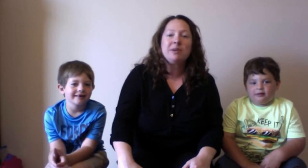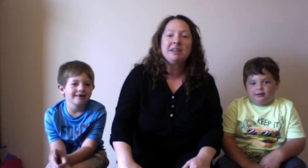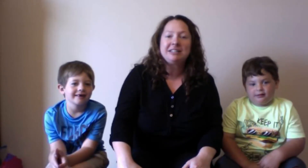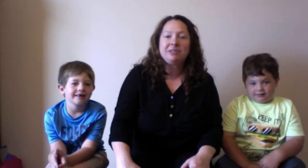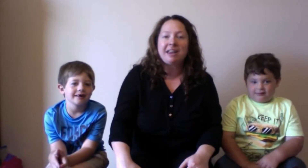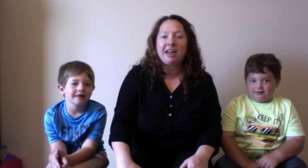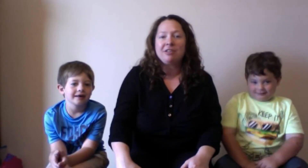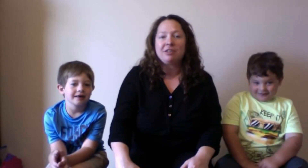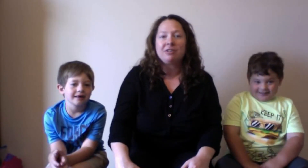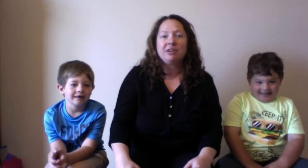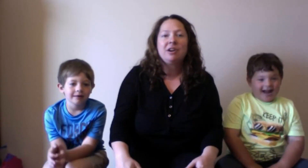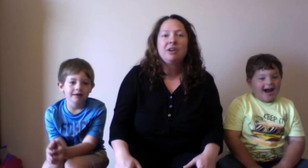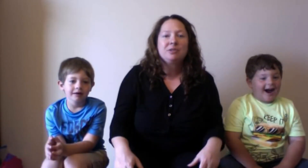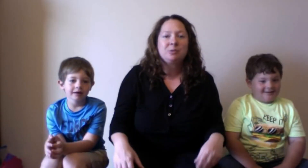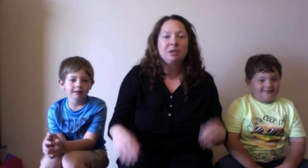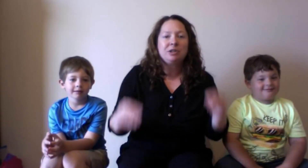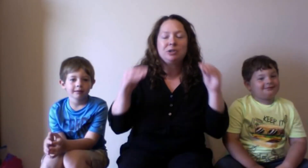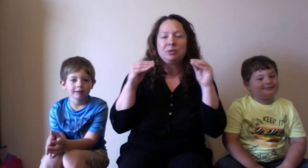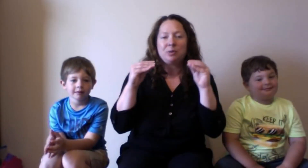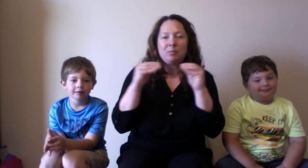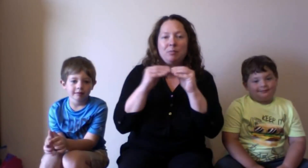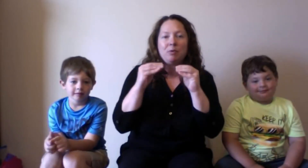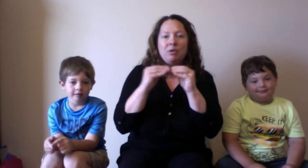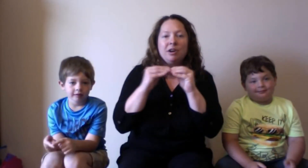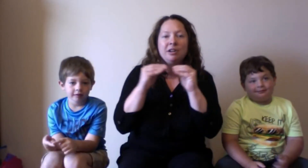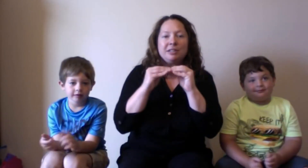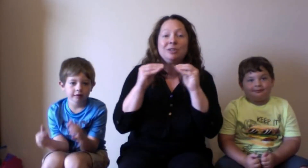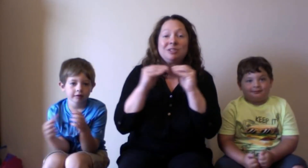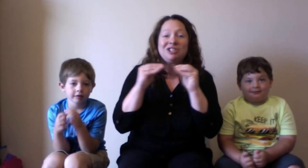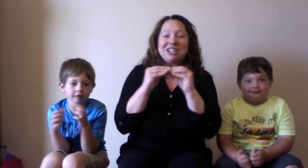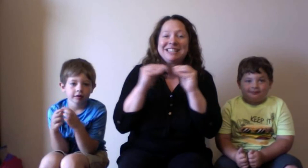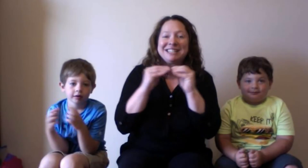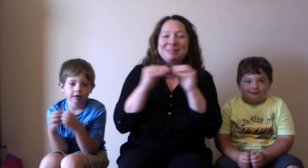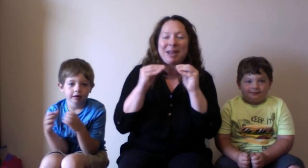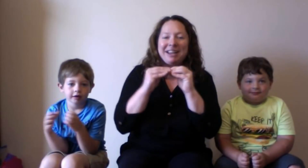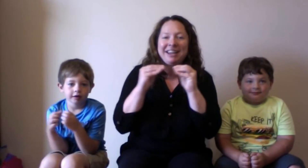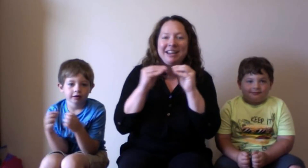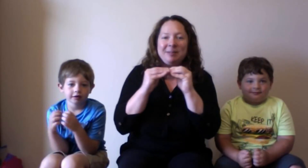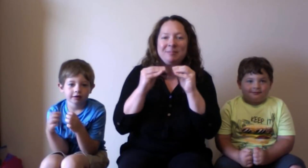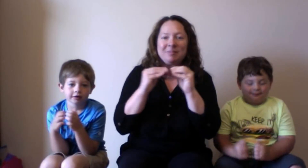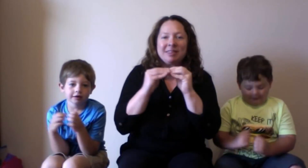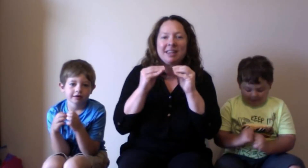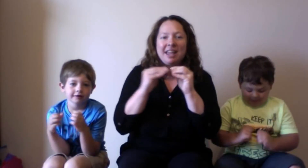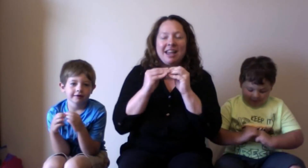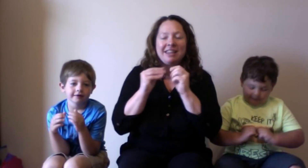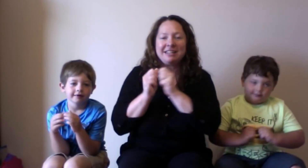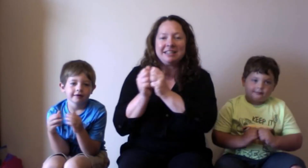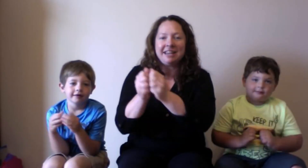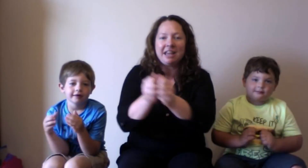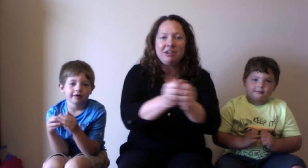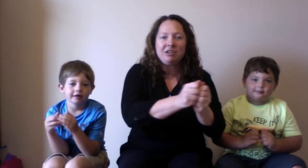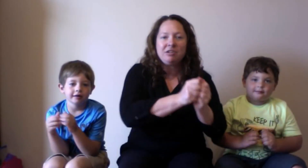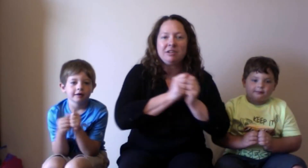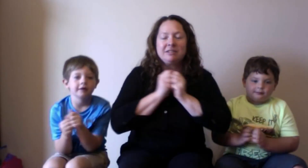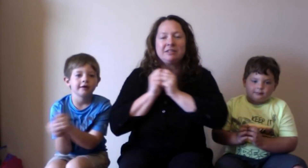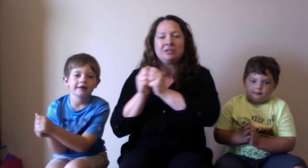Get Together. Yeah. So we're going to do more two chickens pecking. And then together, stir